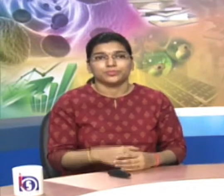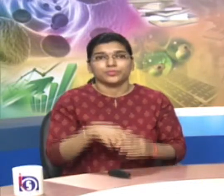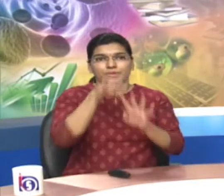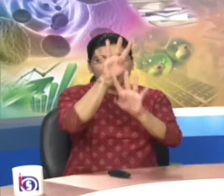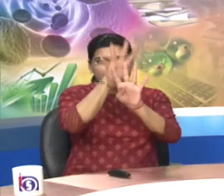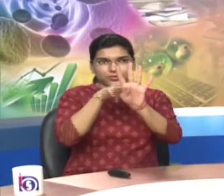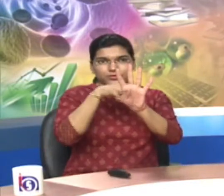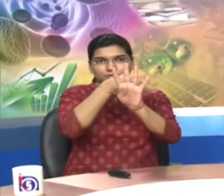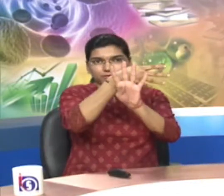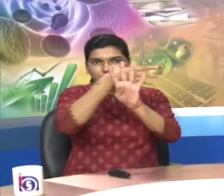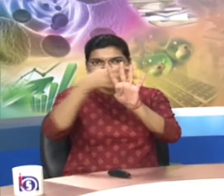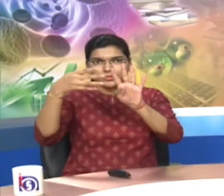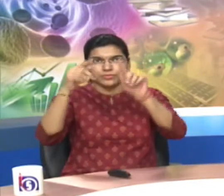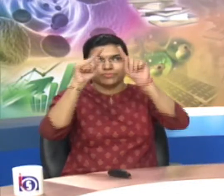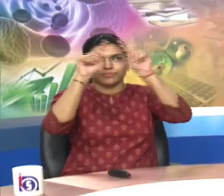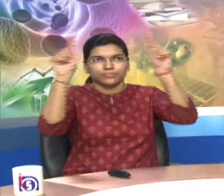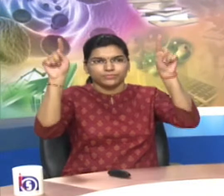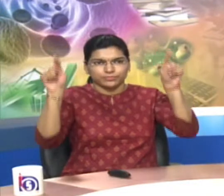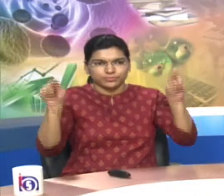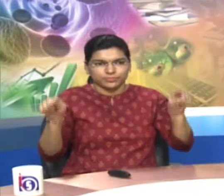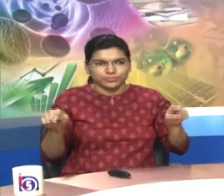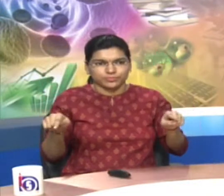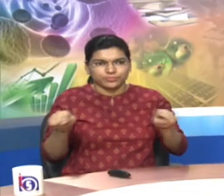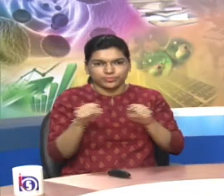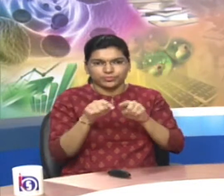Sixth word is worksheets.